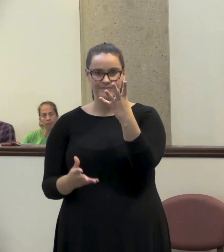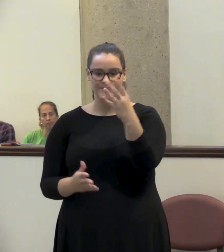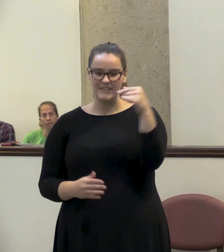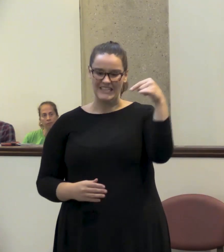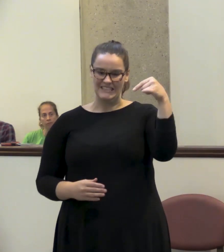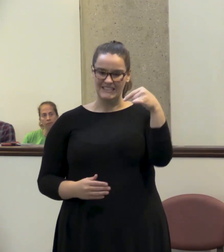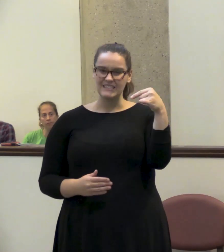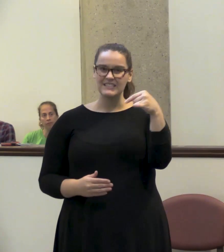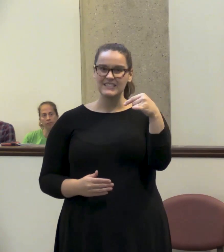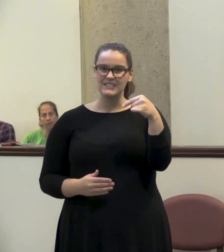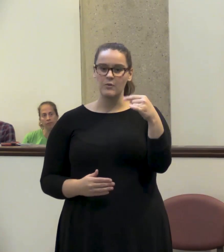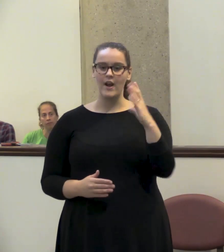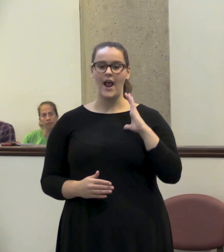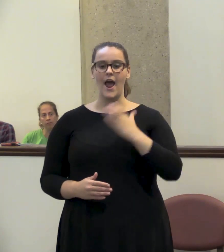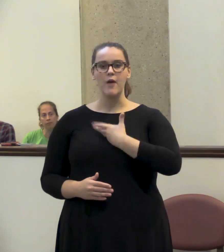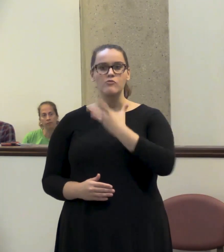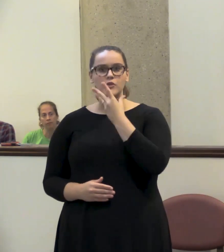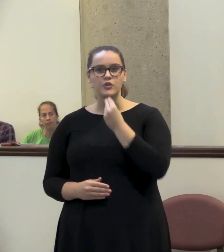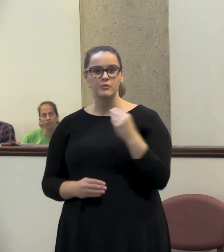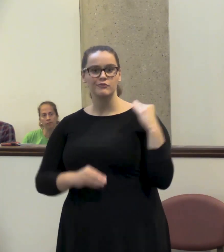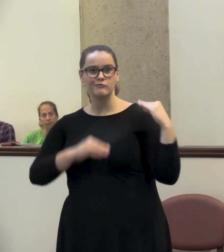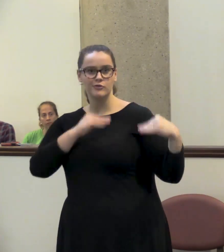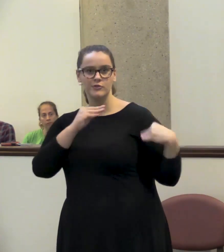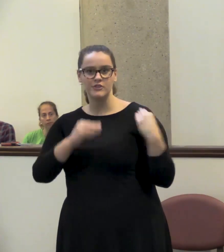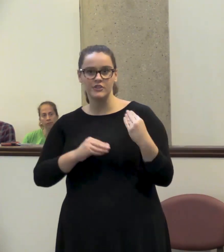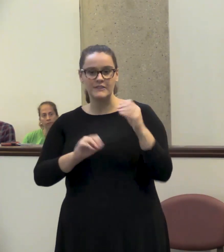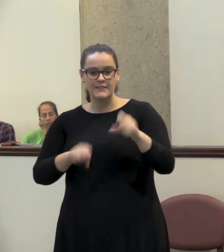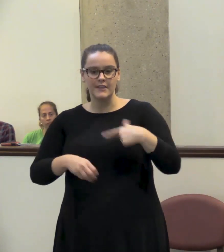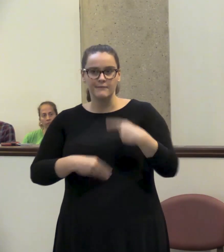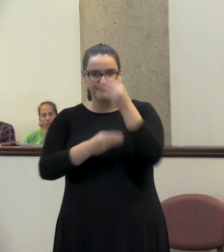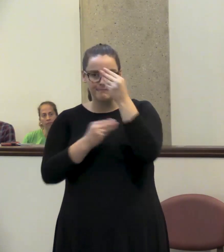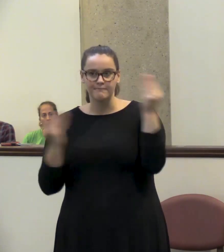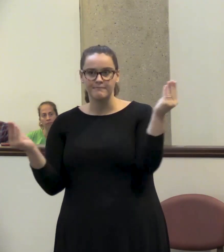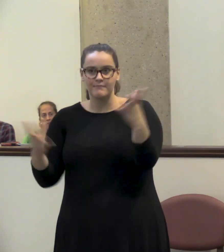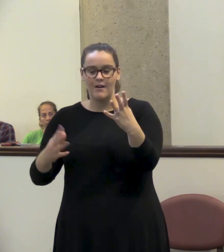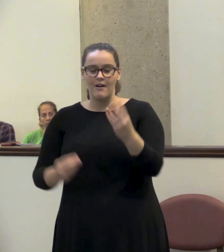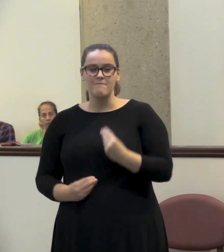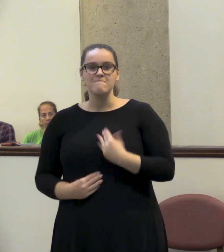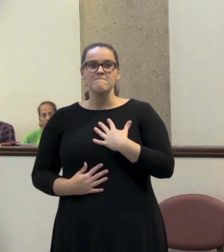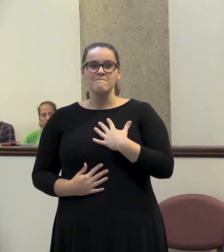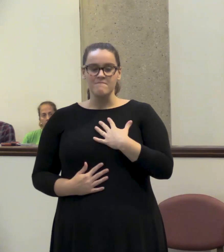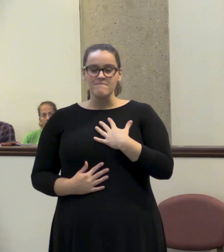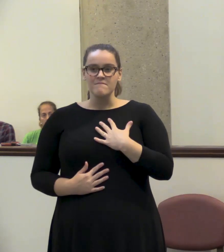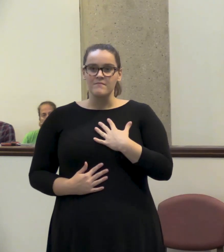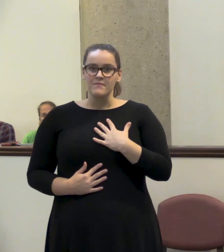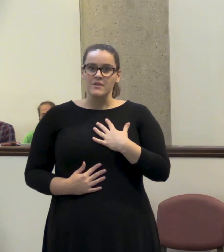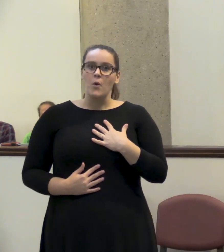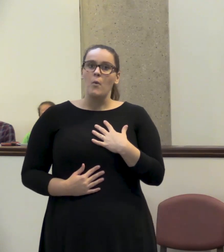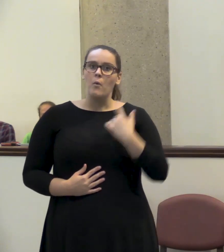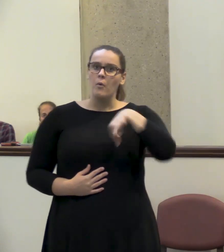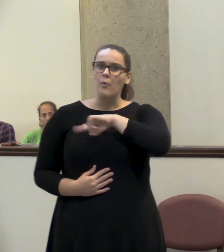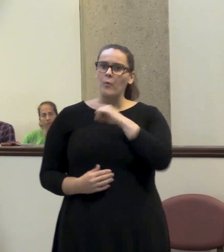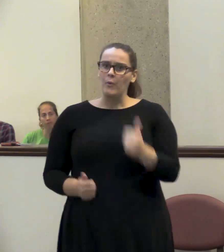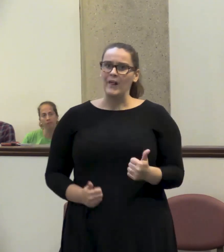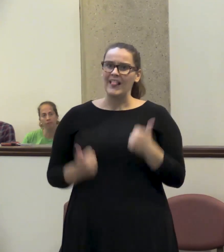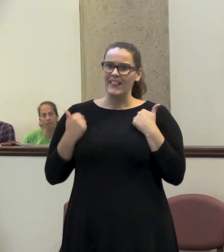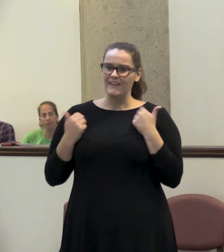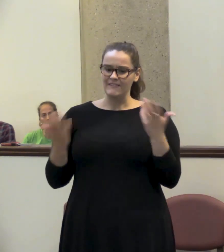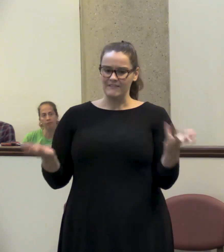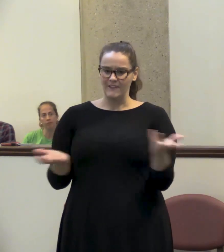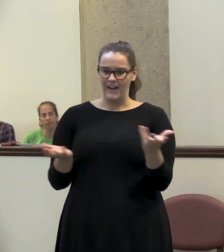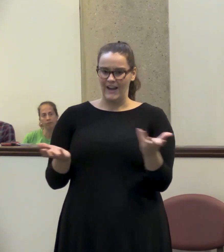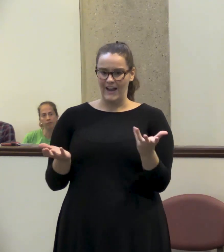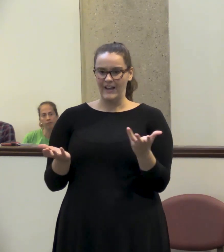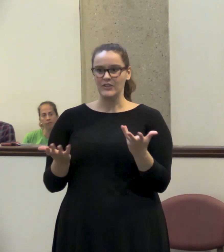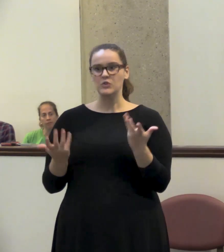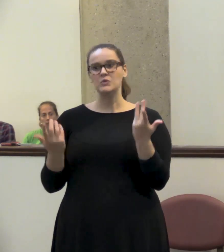This is what our sacred traditions can offer us in these times. That we live in these times is already